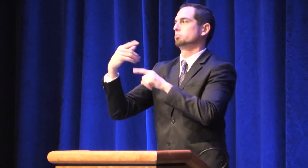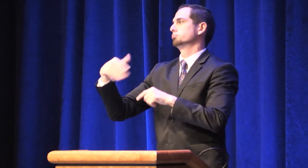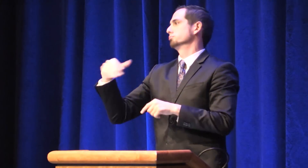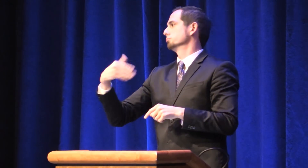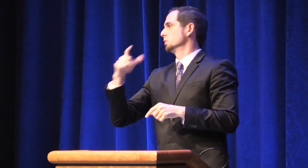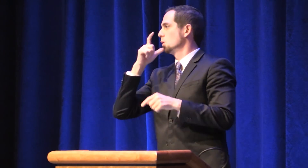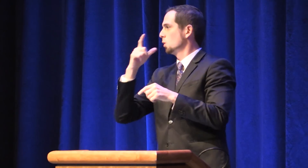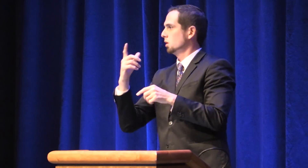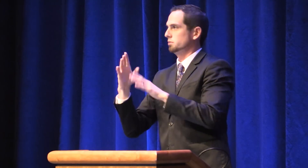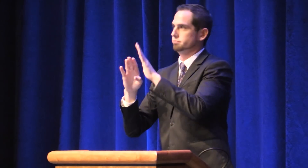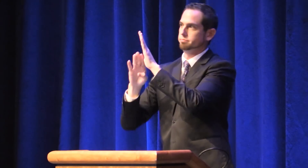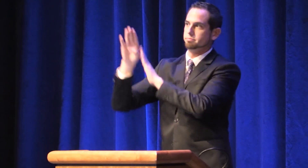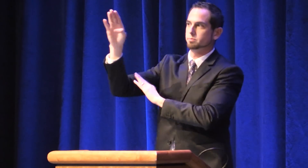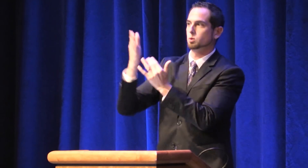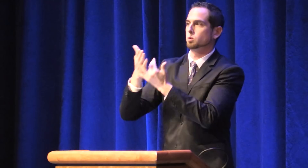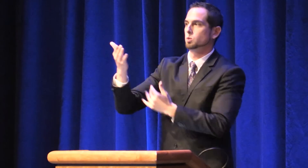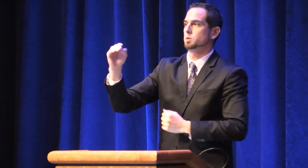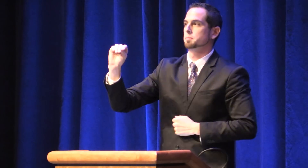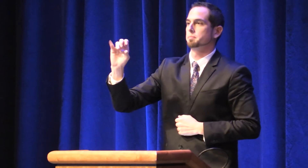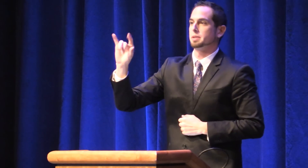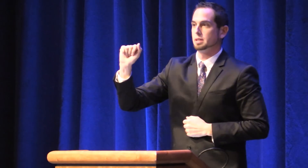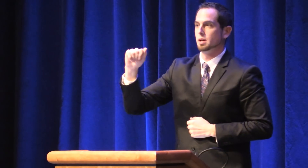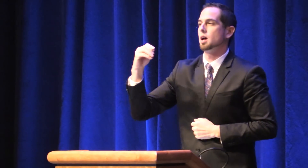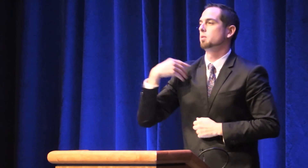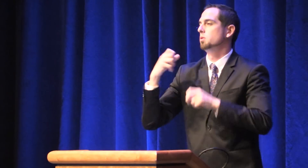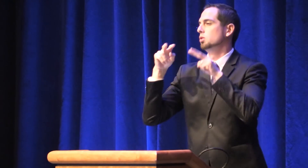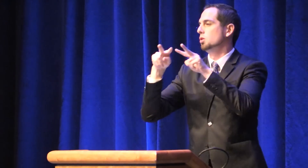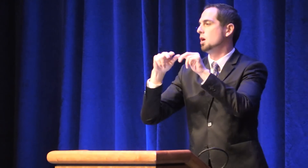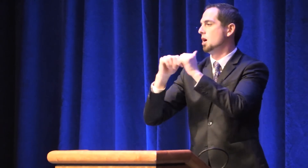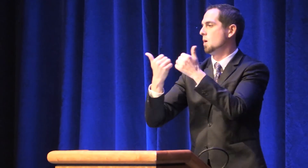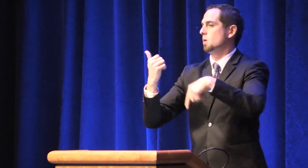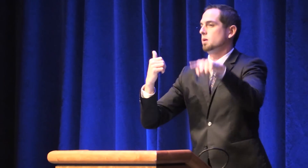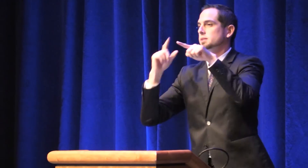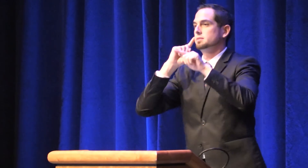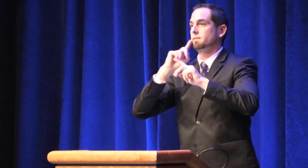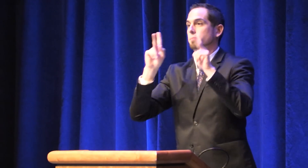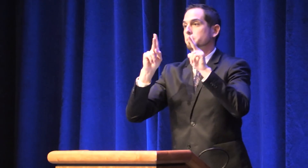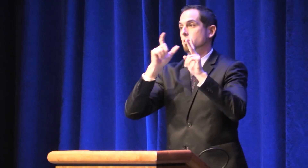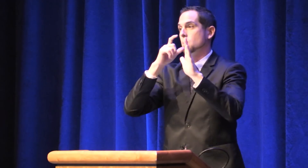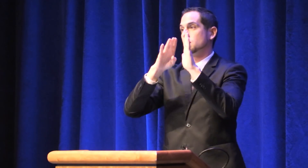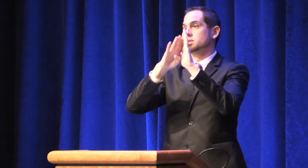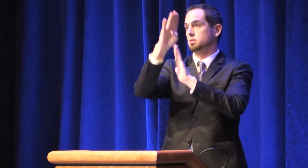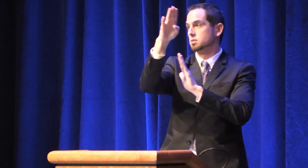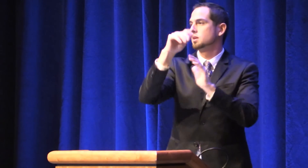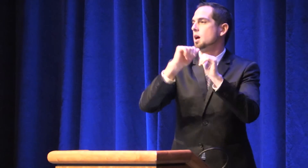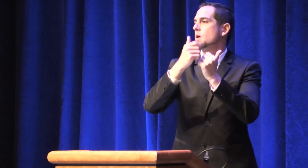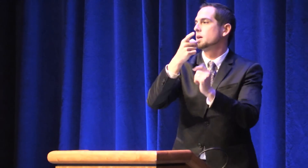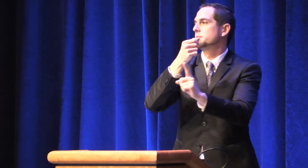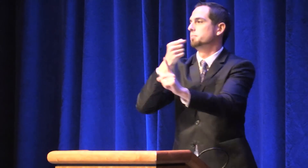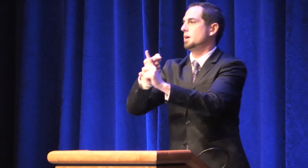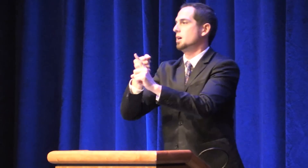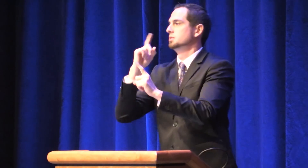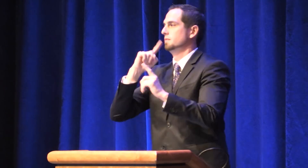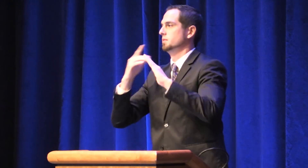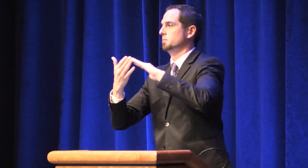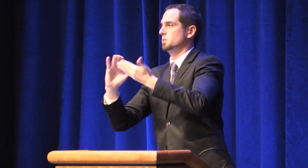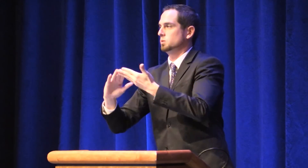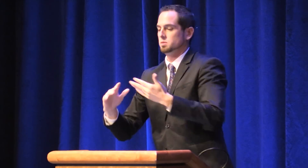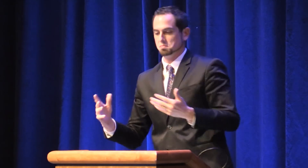So I do want to talk a bit about the rising stars in the deaf community and talk a bit about how media was